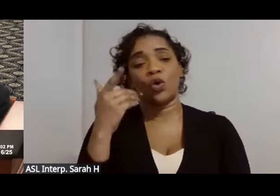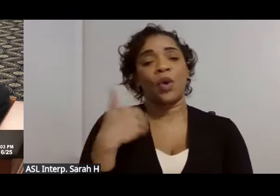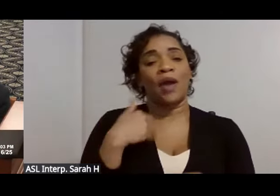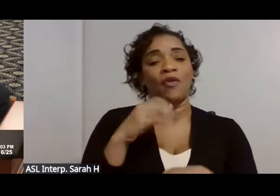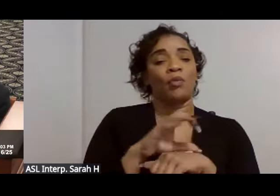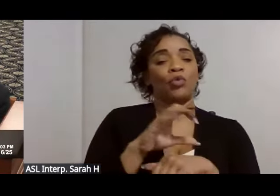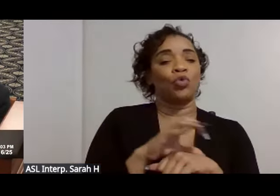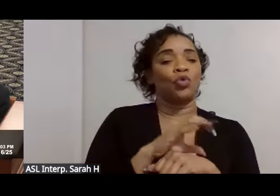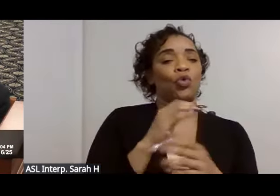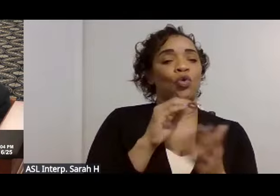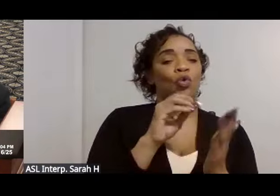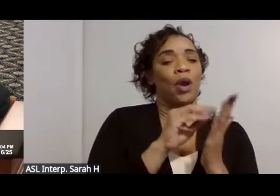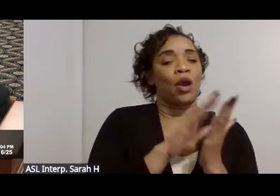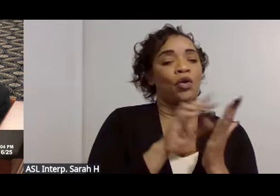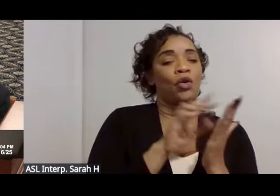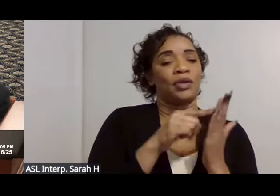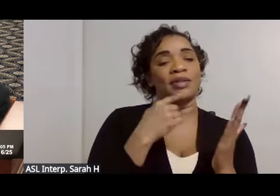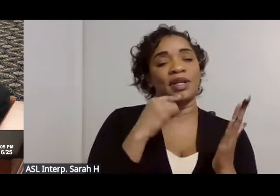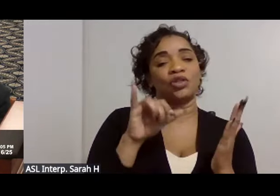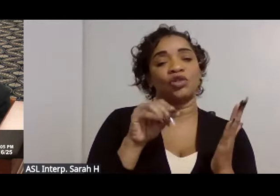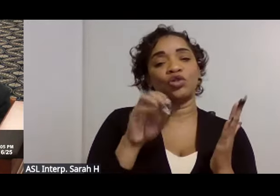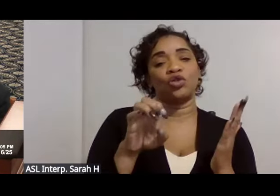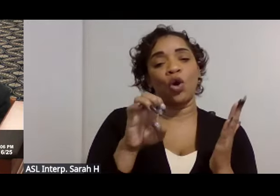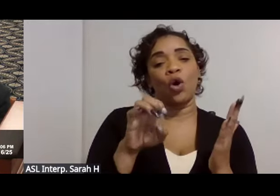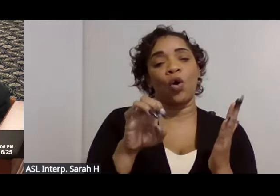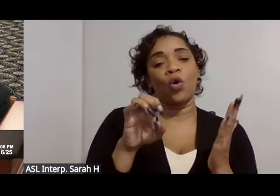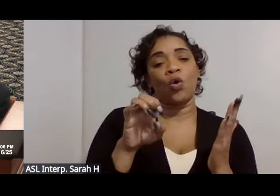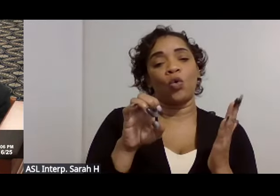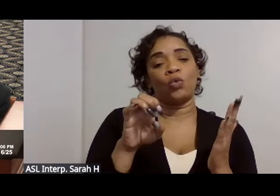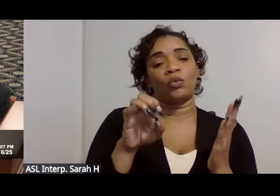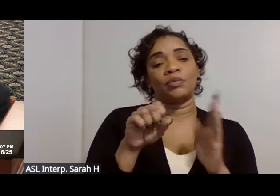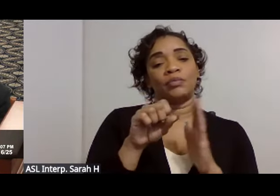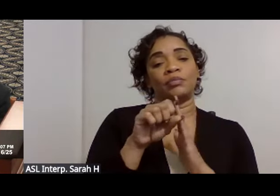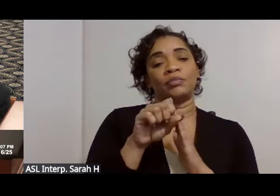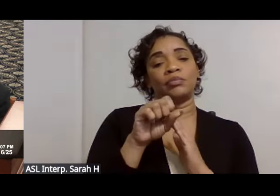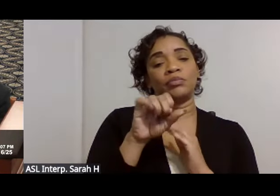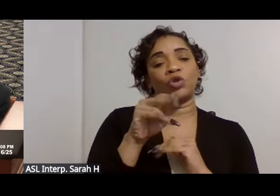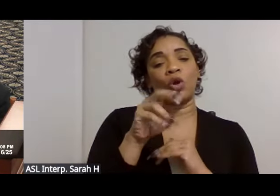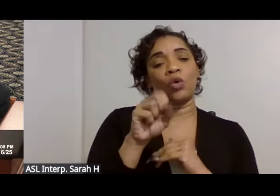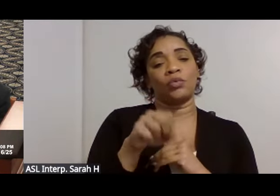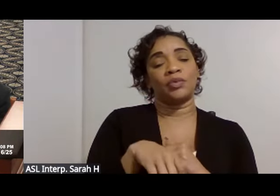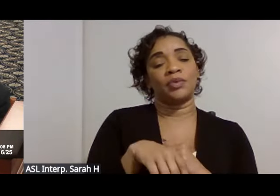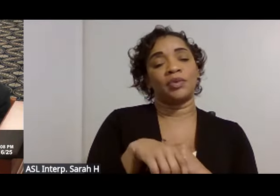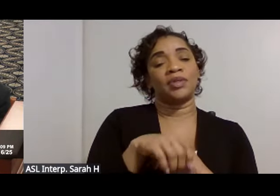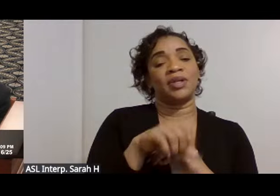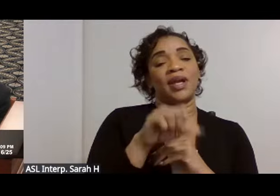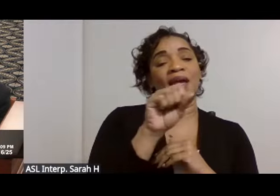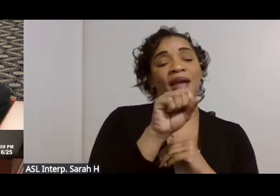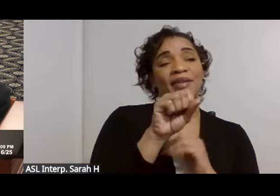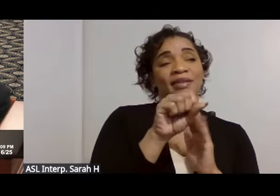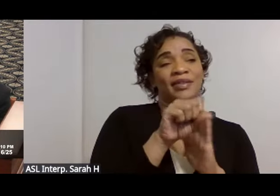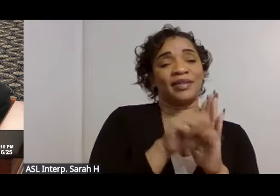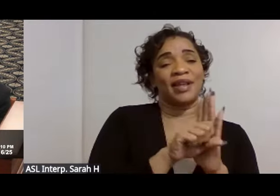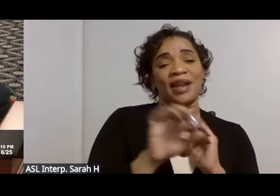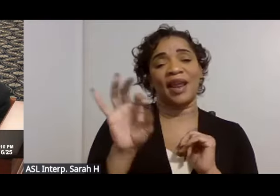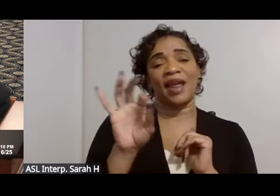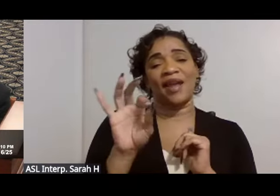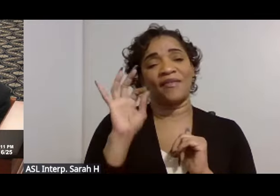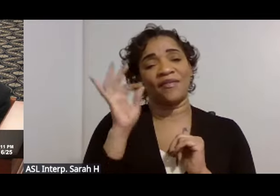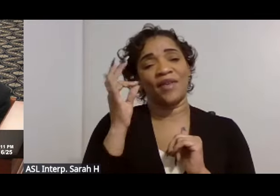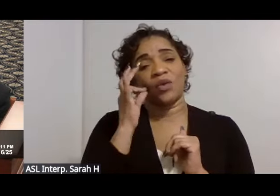S state and local, F federal. I mean, and I know you don't know how it would be implemented. I'm just saying, to me, that isn't a separate